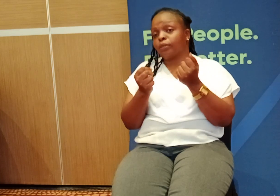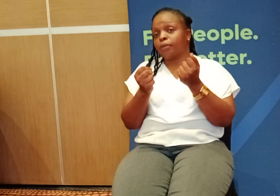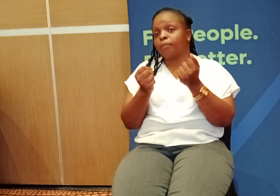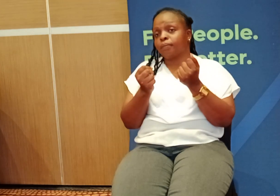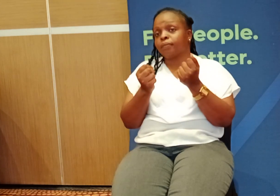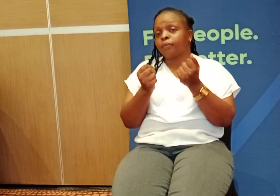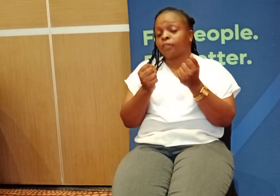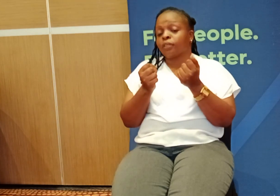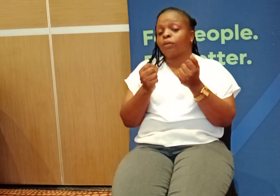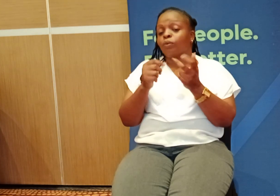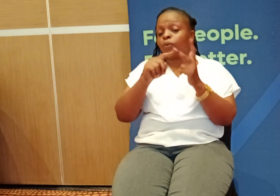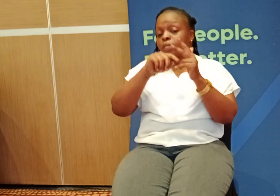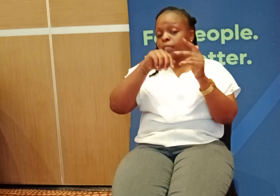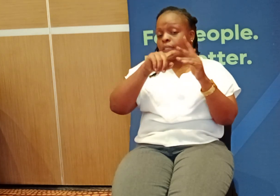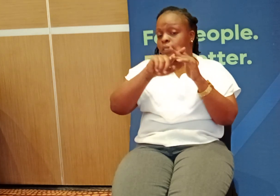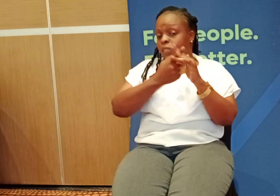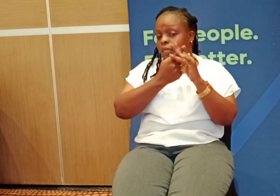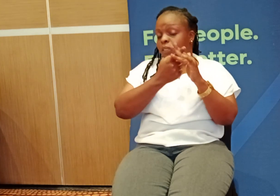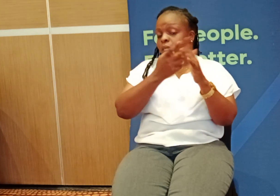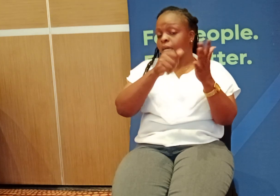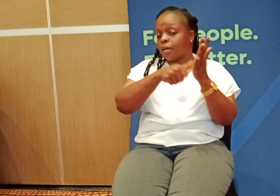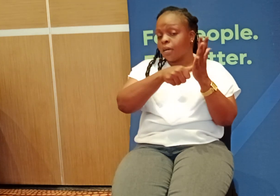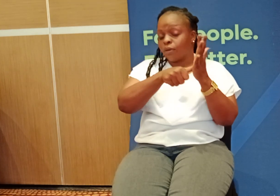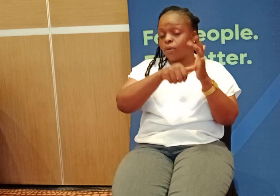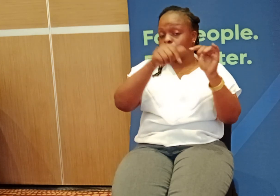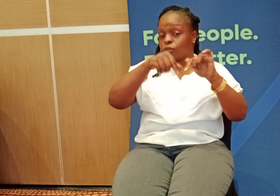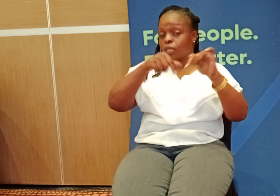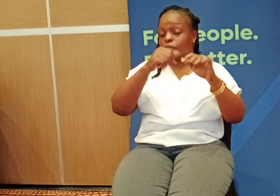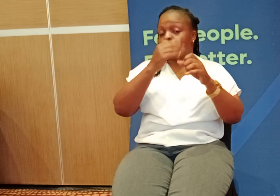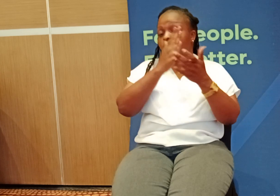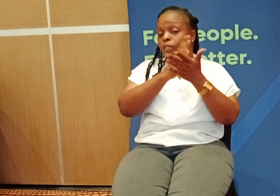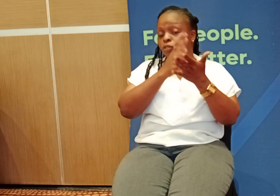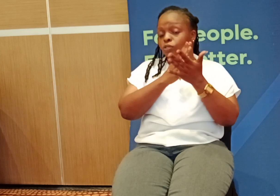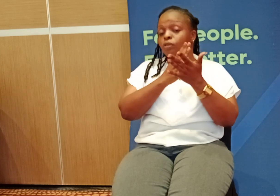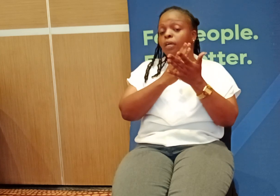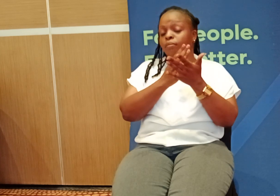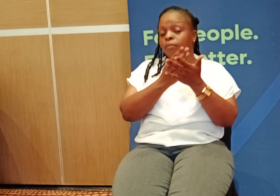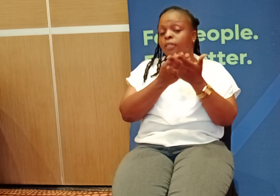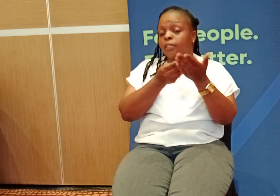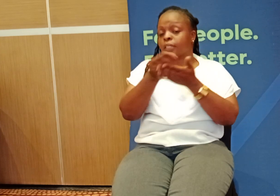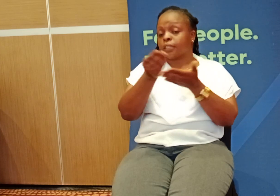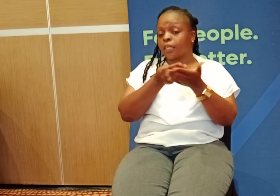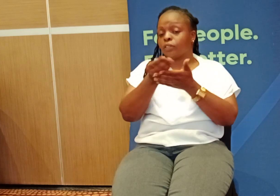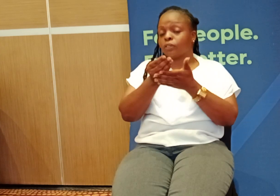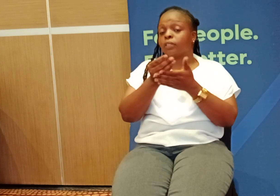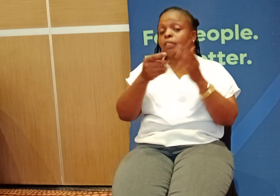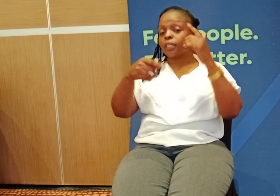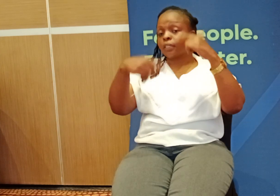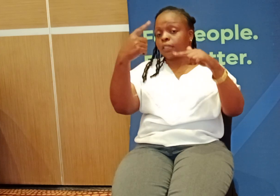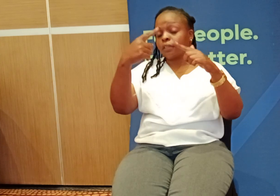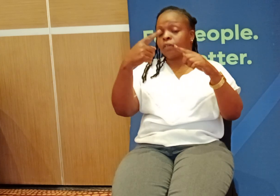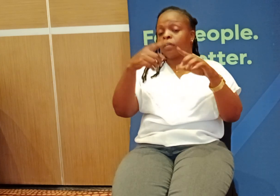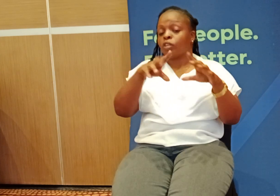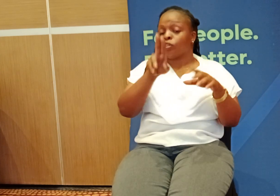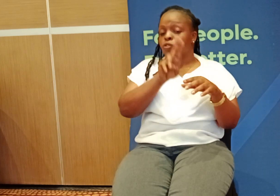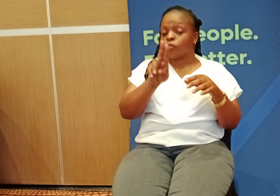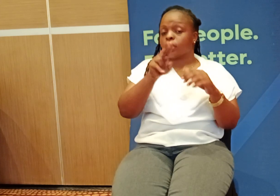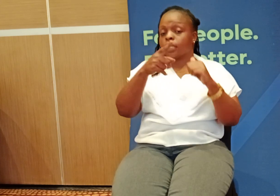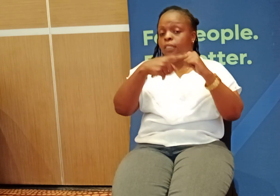We kick off the hard work today to make sure the transaction is successful. It will take us 6 to 9 months to close it out